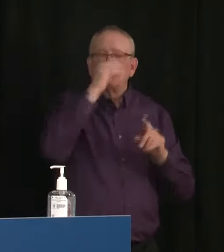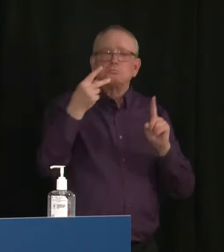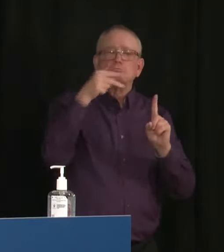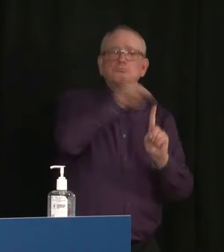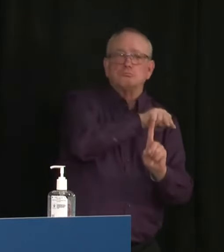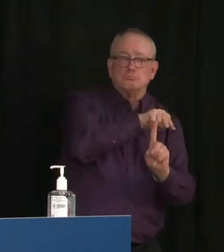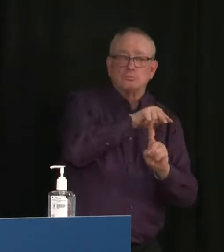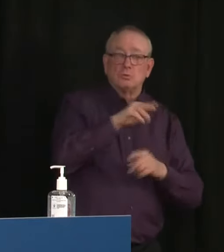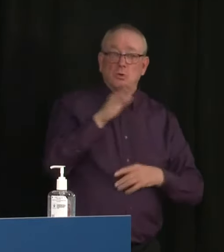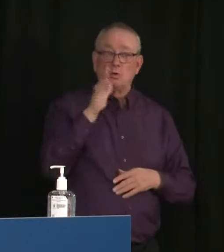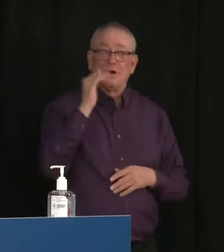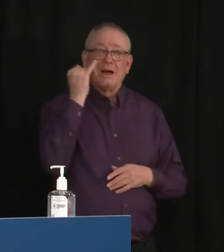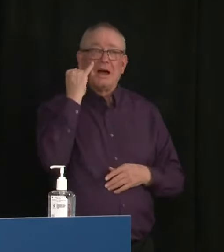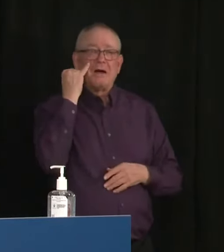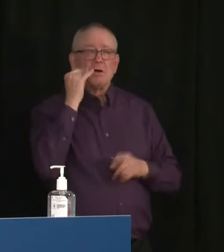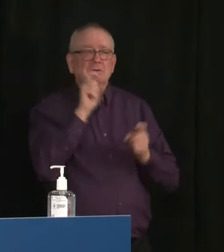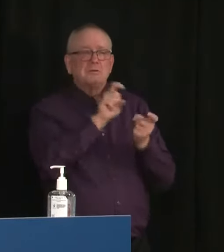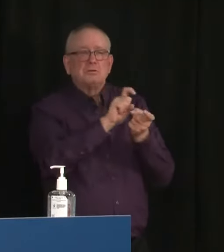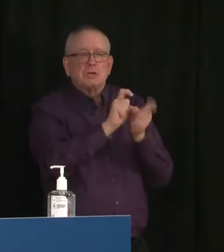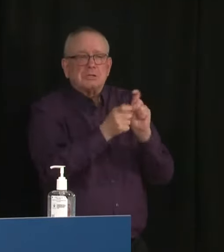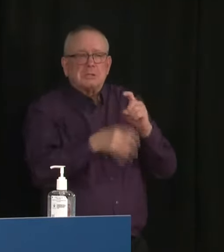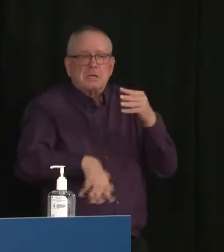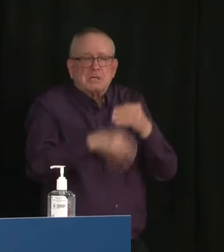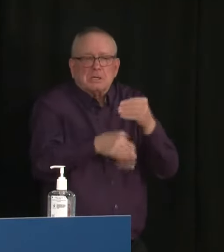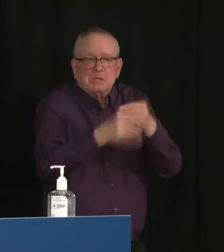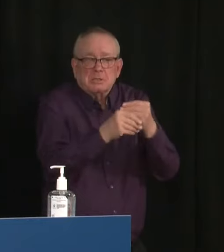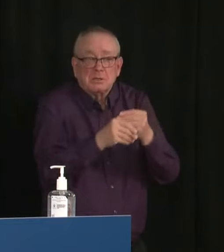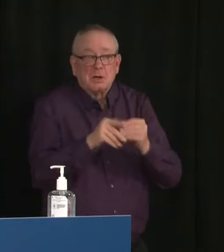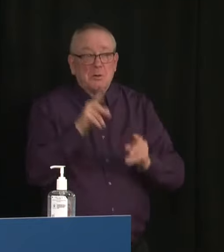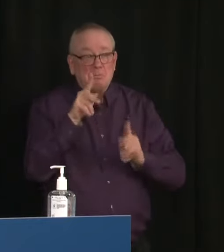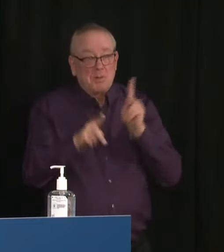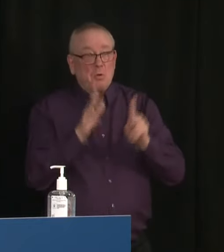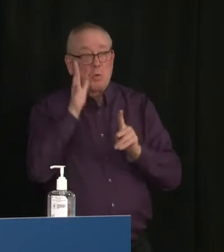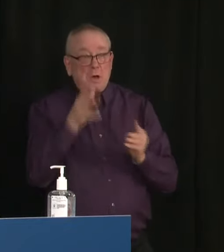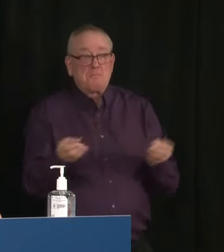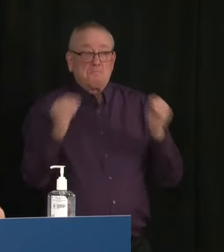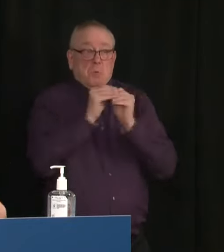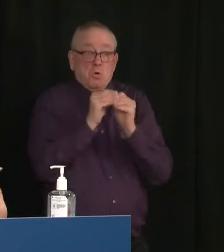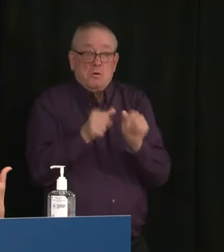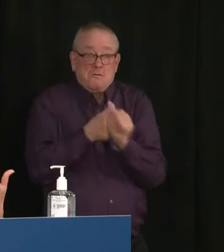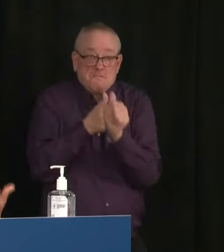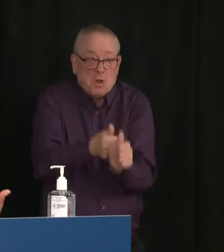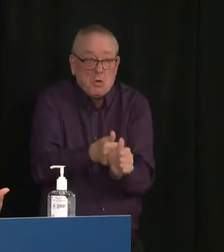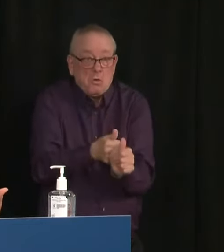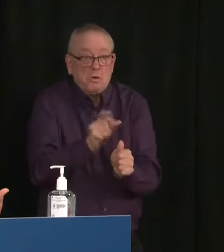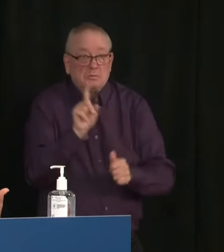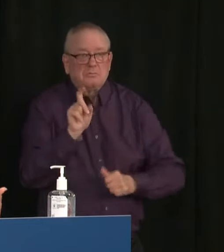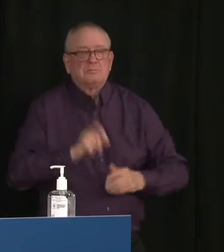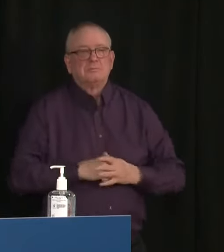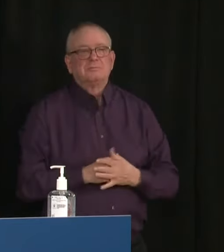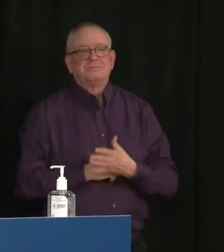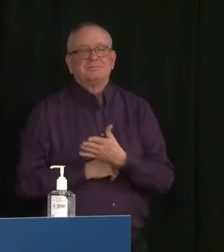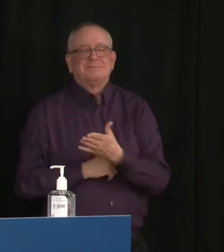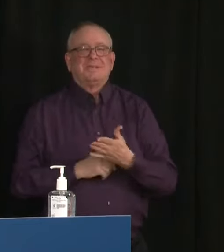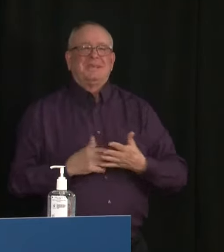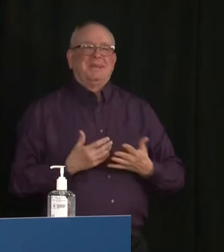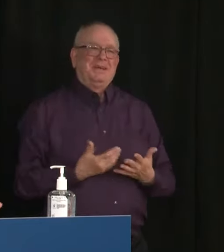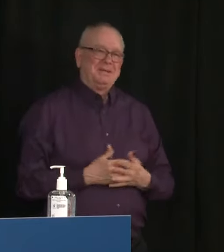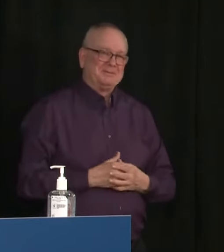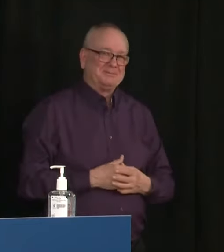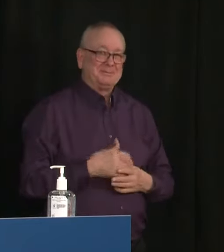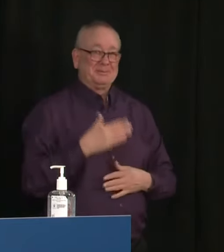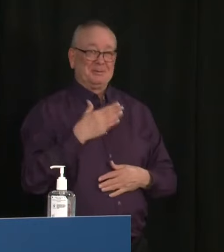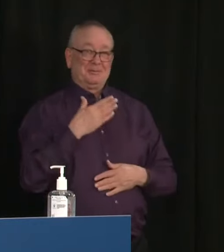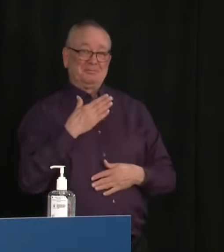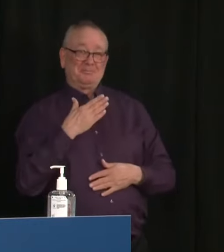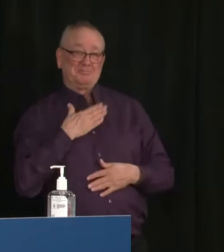My observation has been that for rules to be effective, you need to have both rules in place and you need to have people